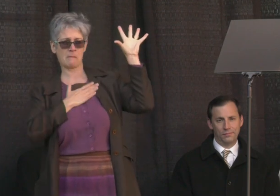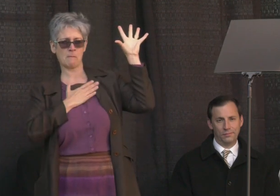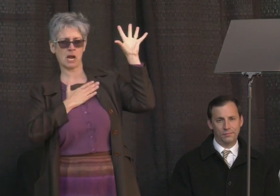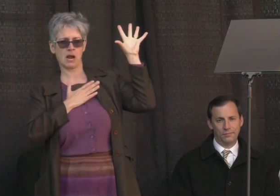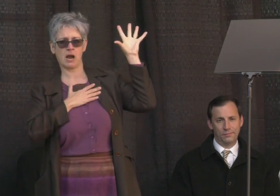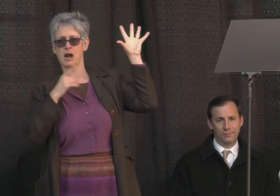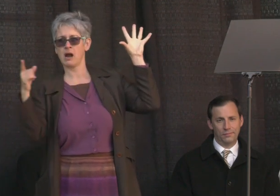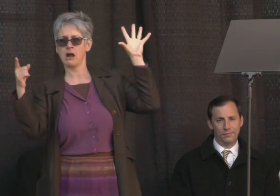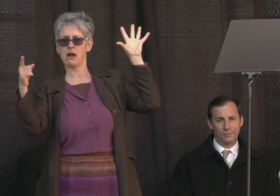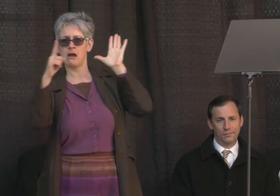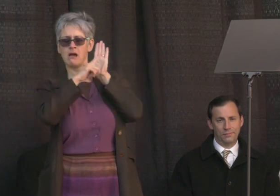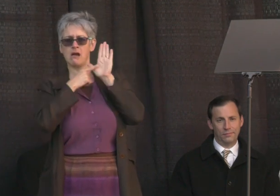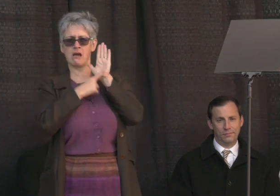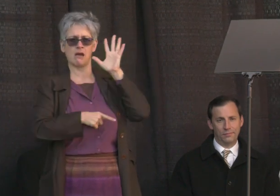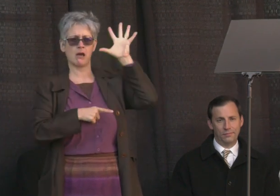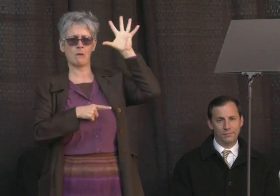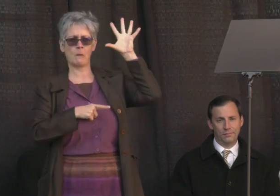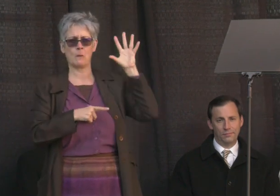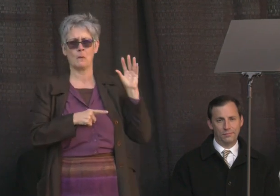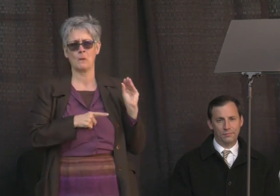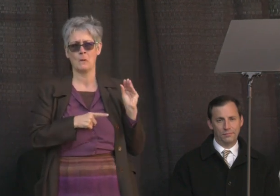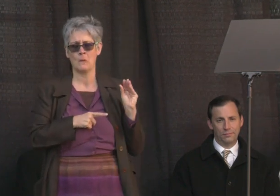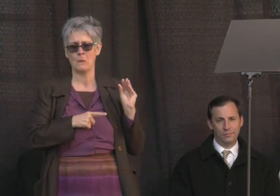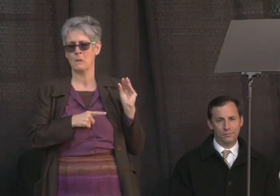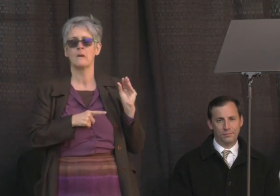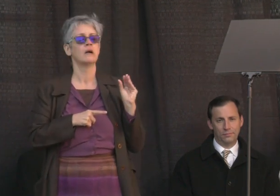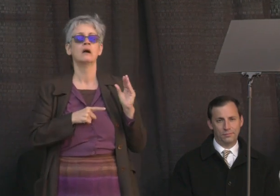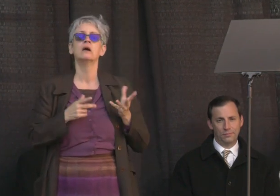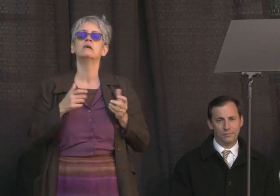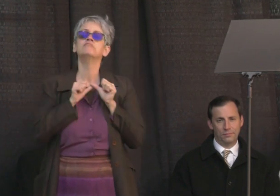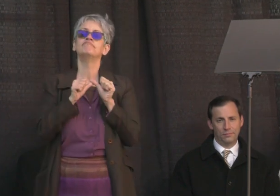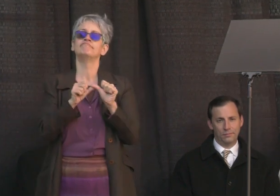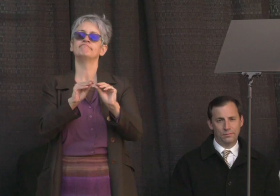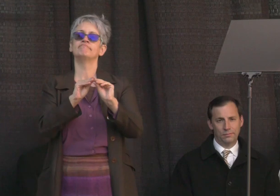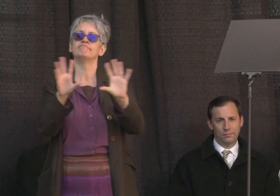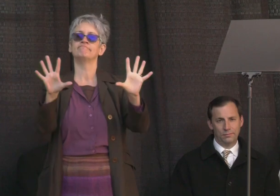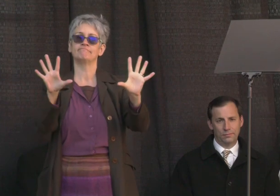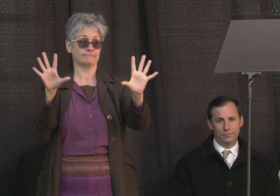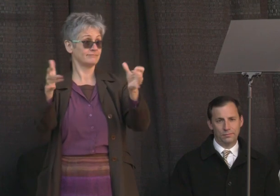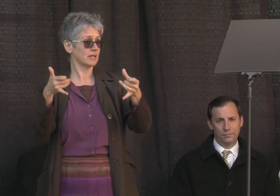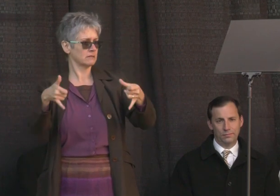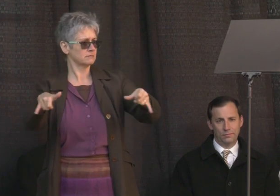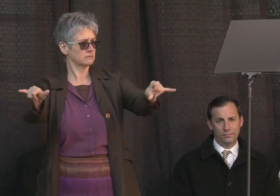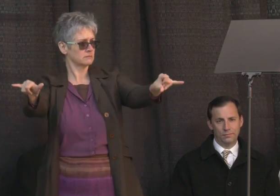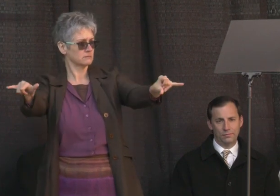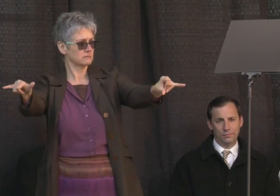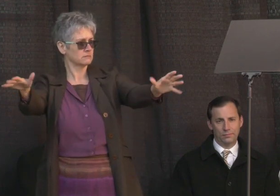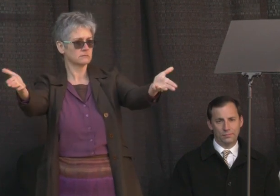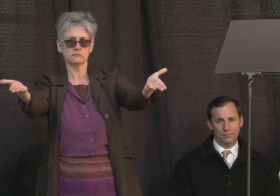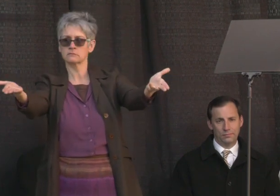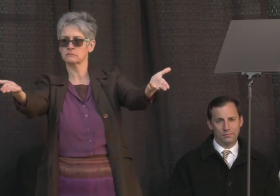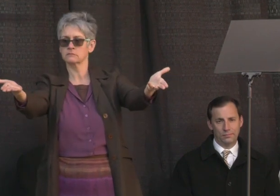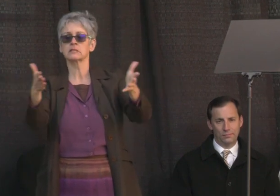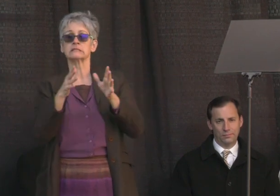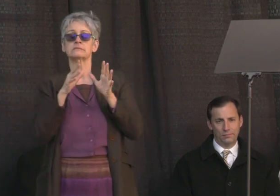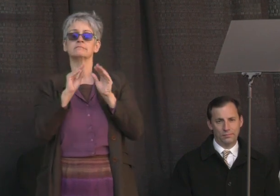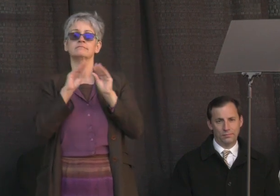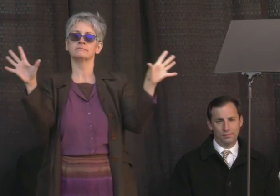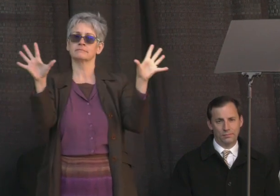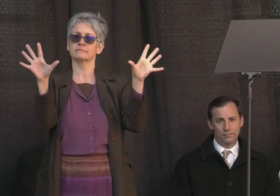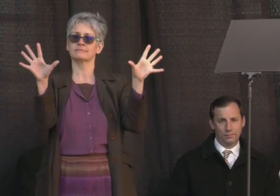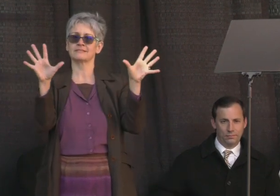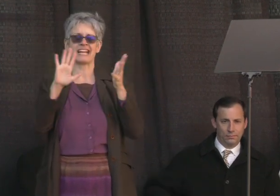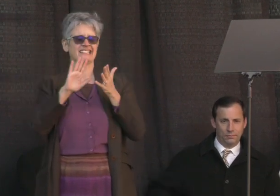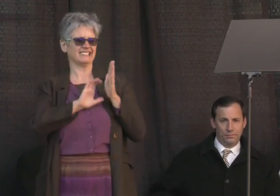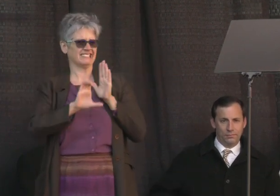hardest. It's our time to shine, Columbia, because we will find common ground, we will work together, and we will put our citizens first.